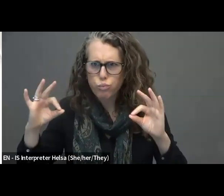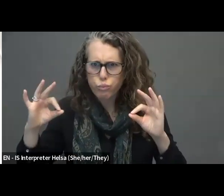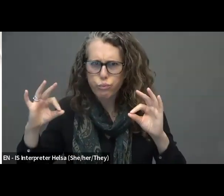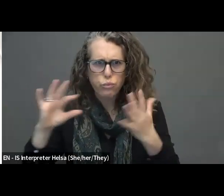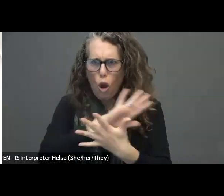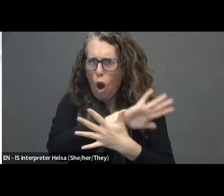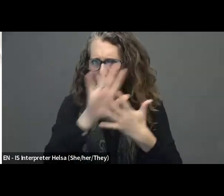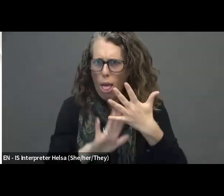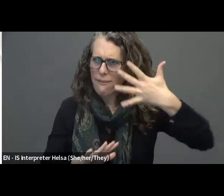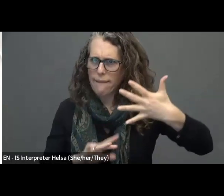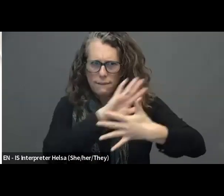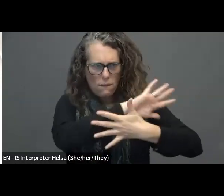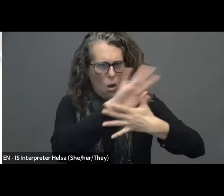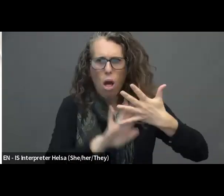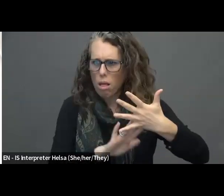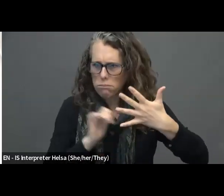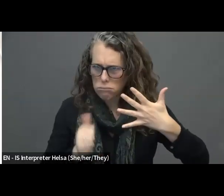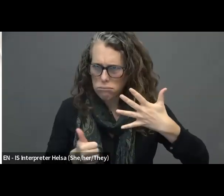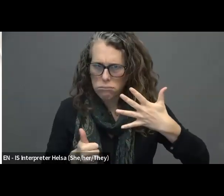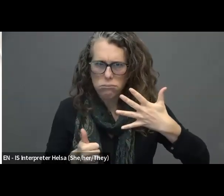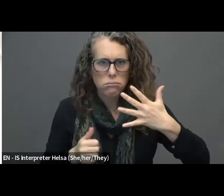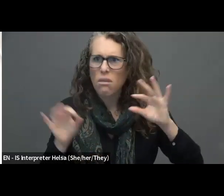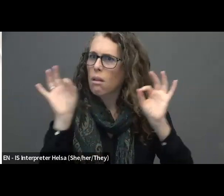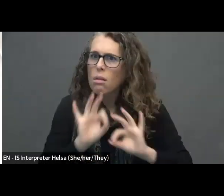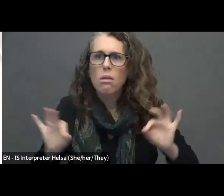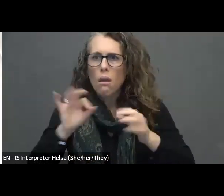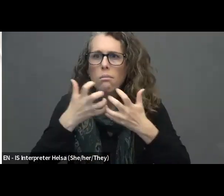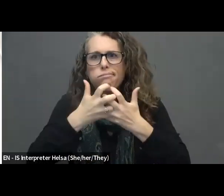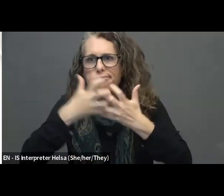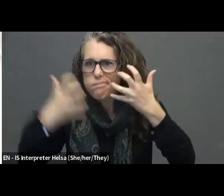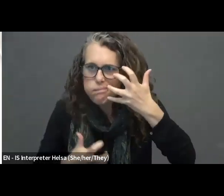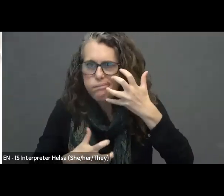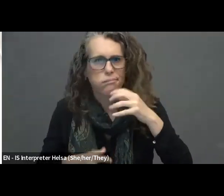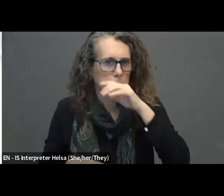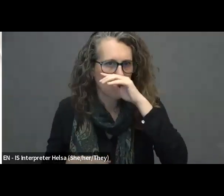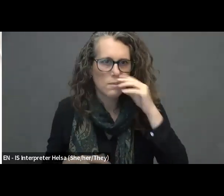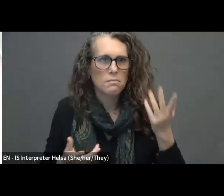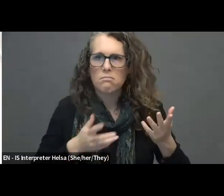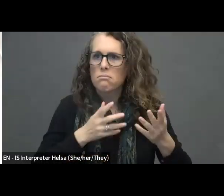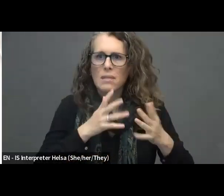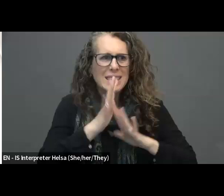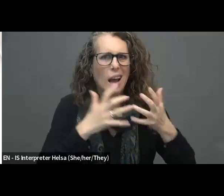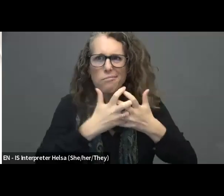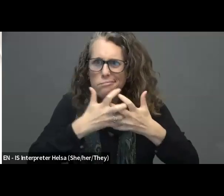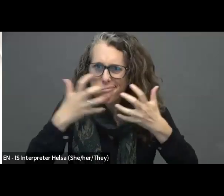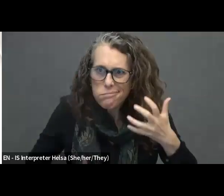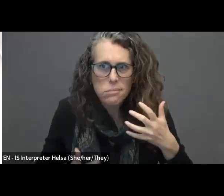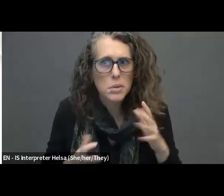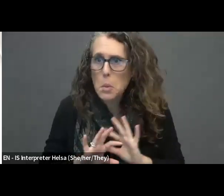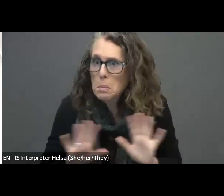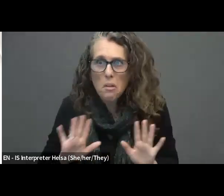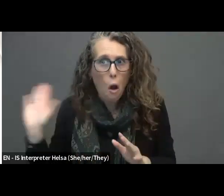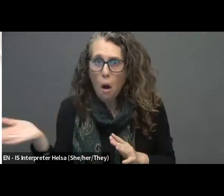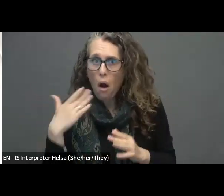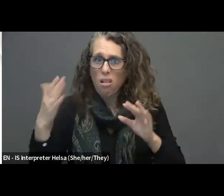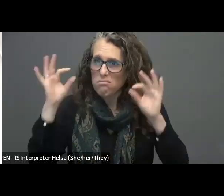throughout all of the facets. So there were no misfitting raters, no misfitting signers, no misfitting tasks, and